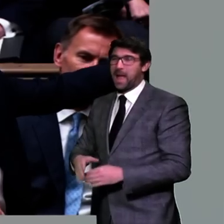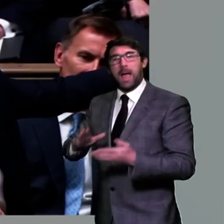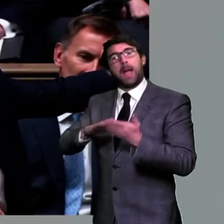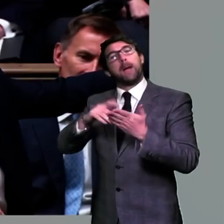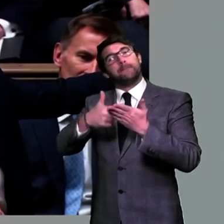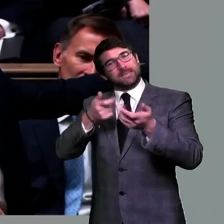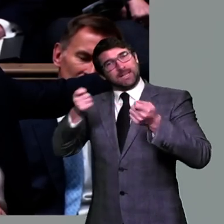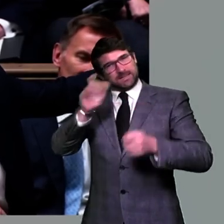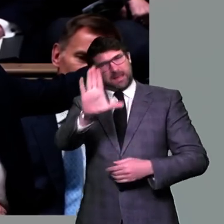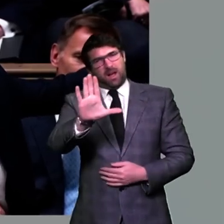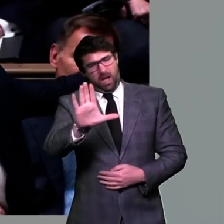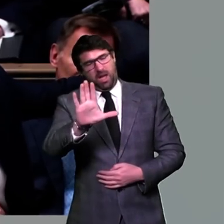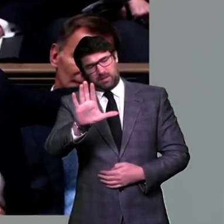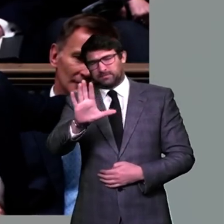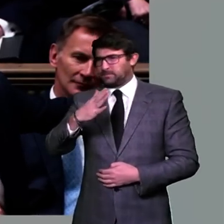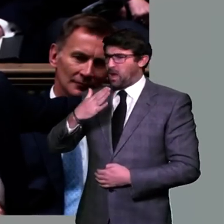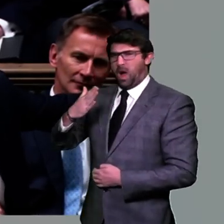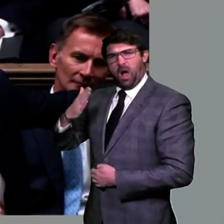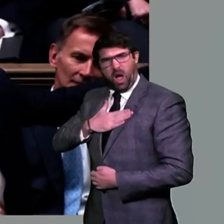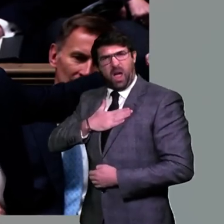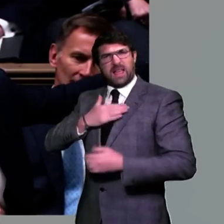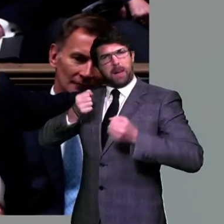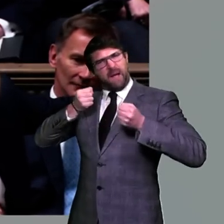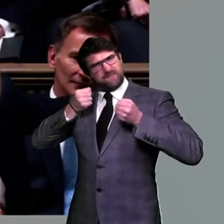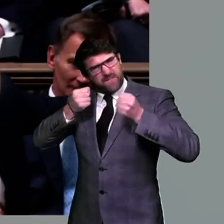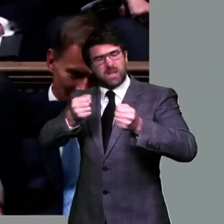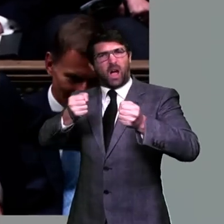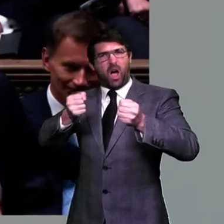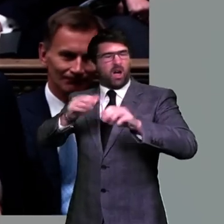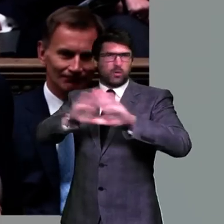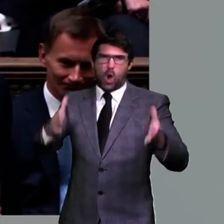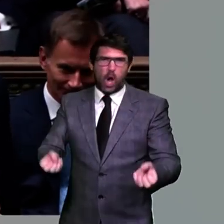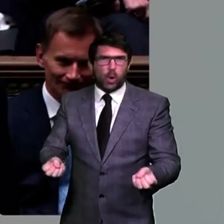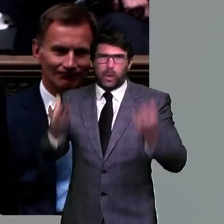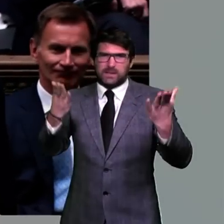Mr. Speaker, I am a fighter and not a quitter.